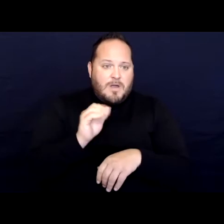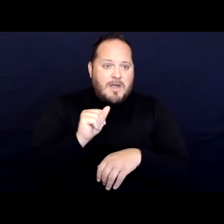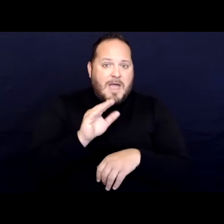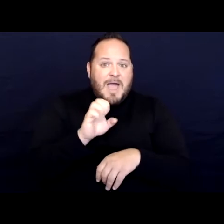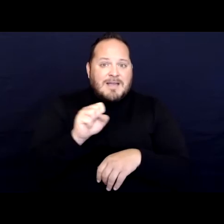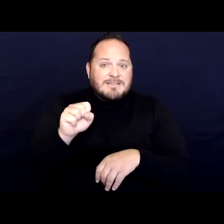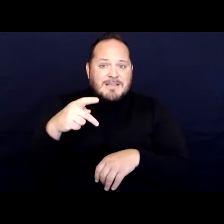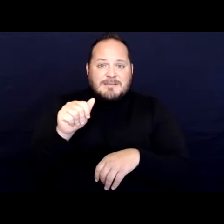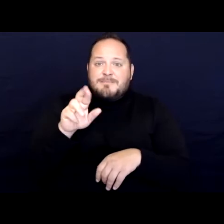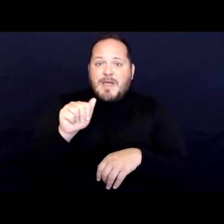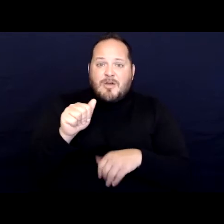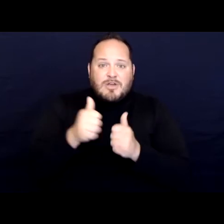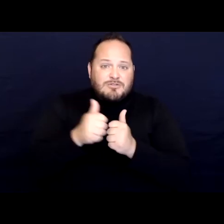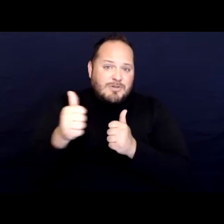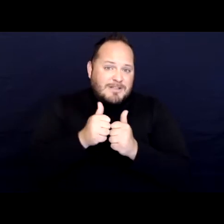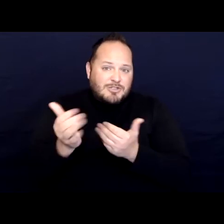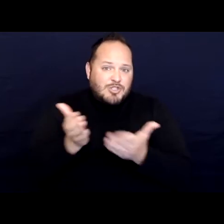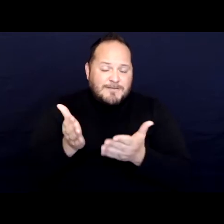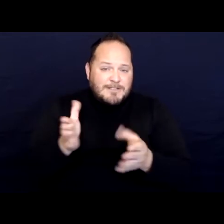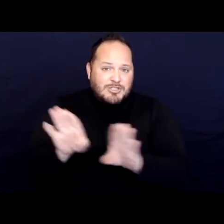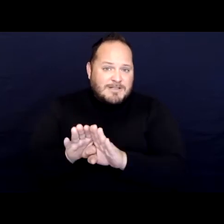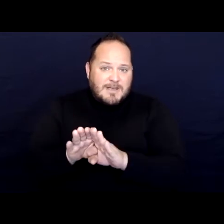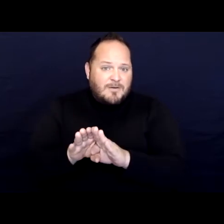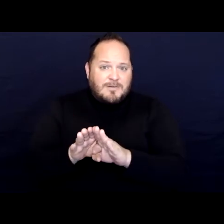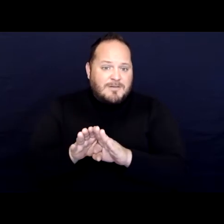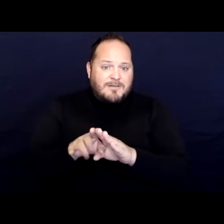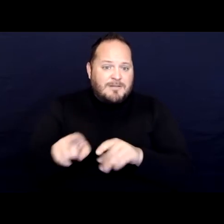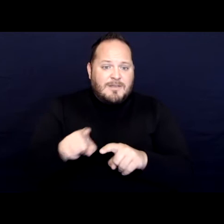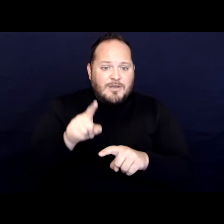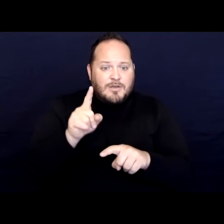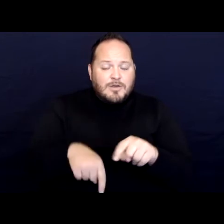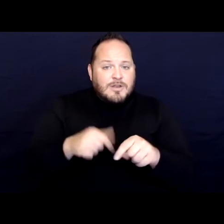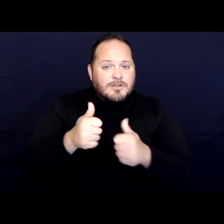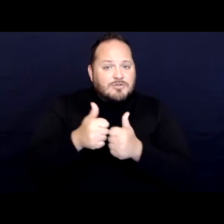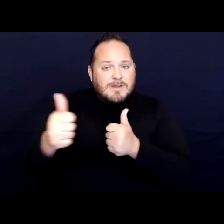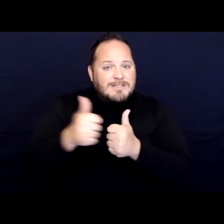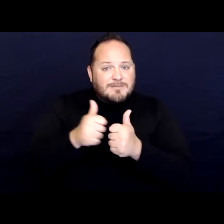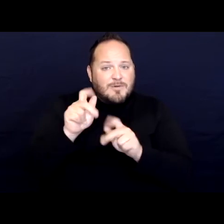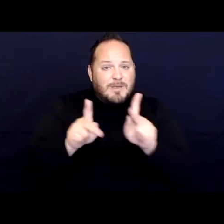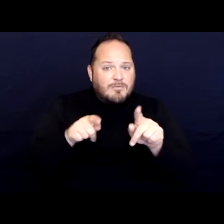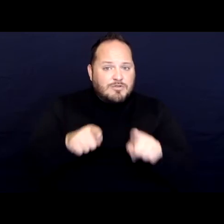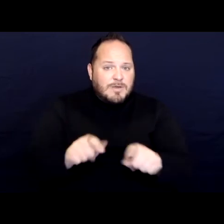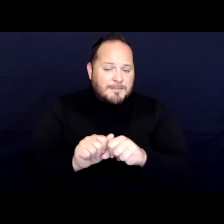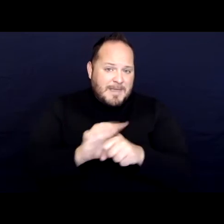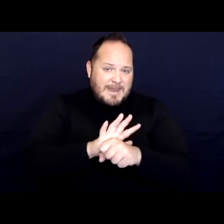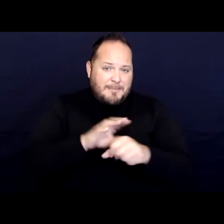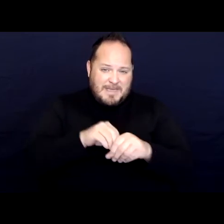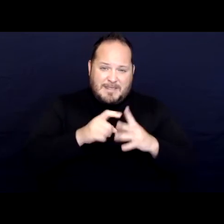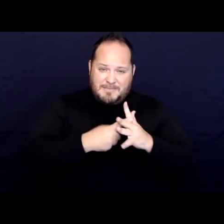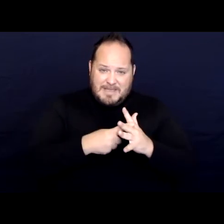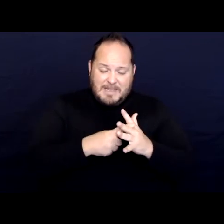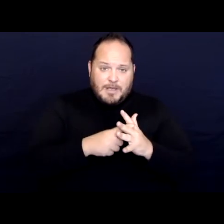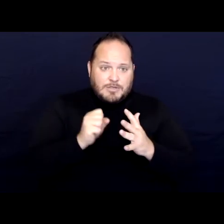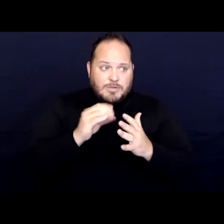down. They couldn't transport folks during the pandemic initially. And so what do we do with our